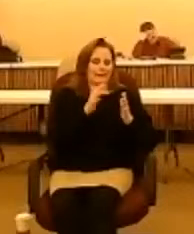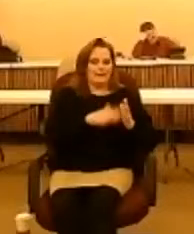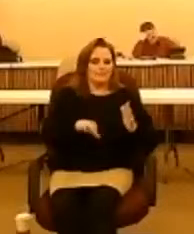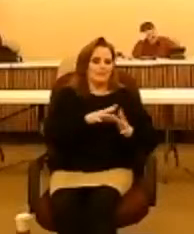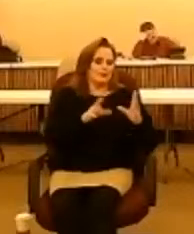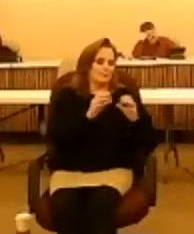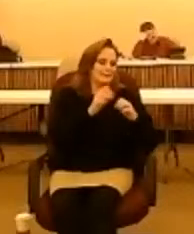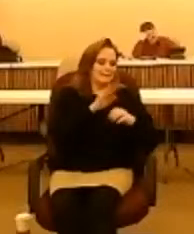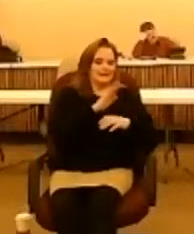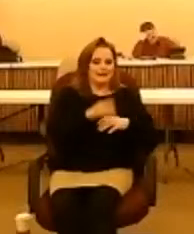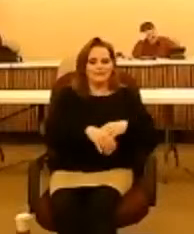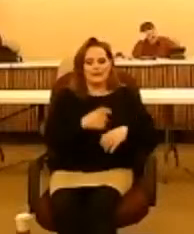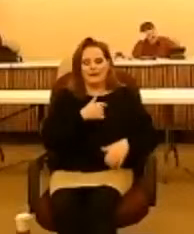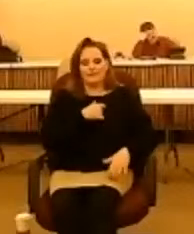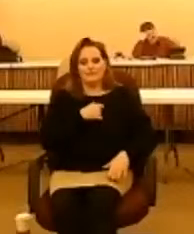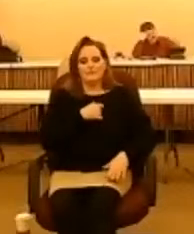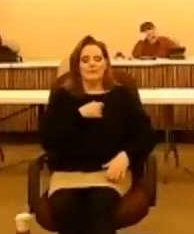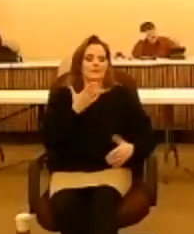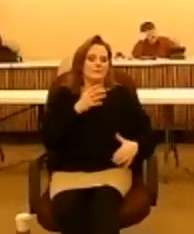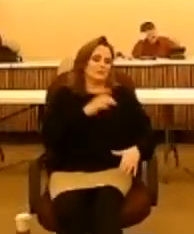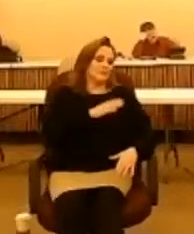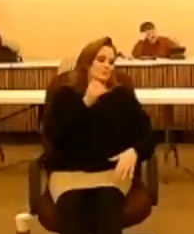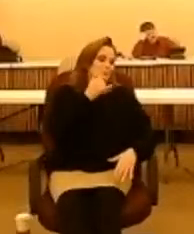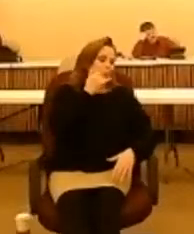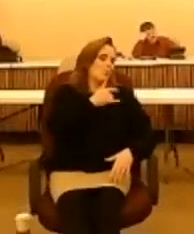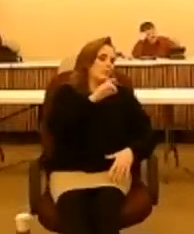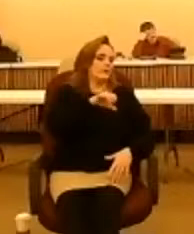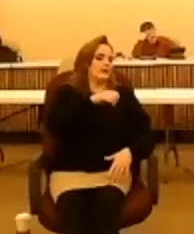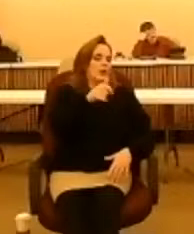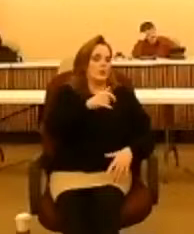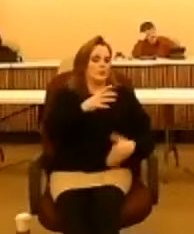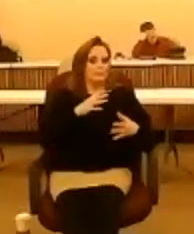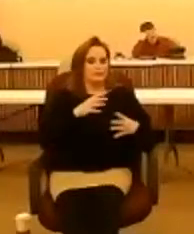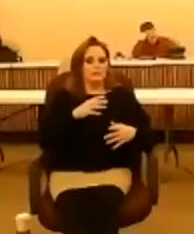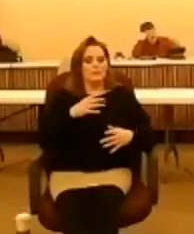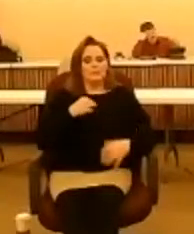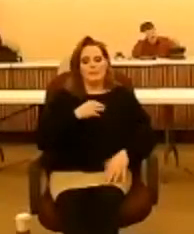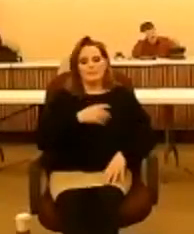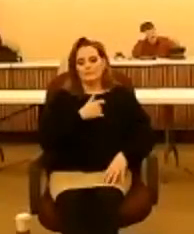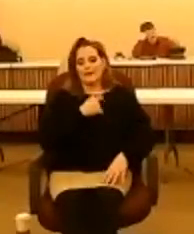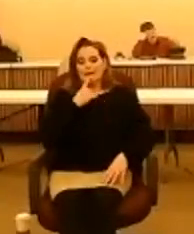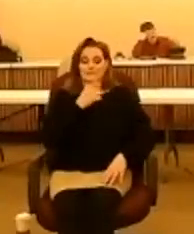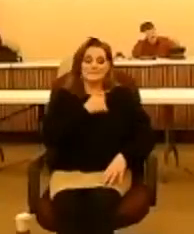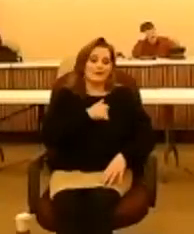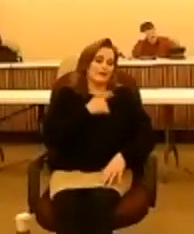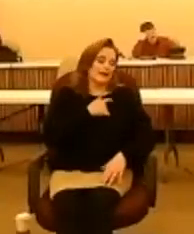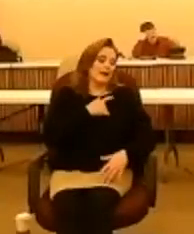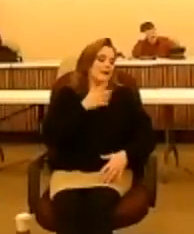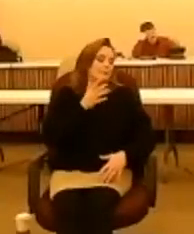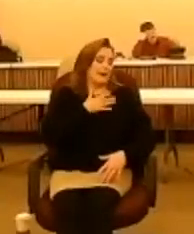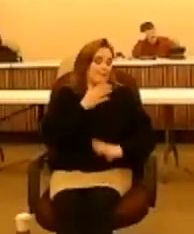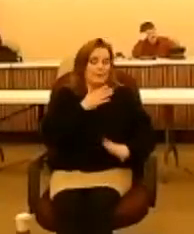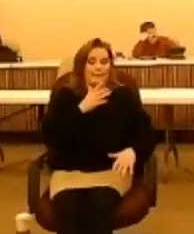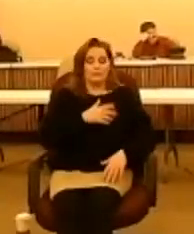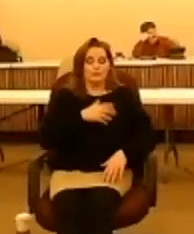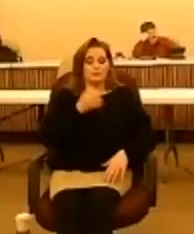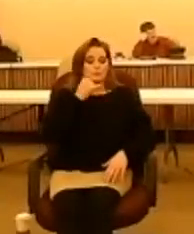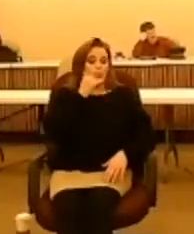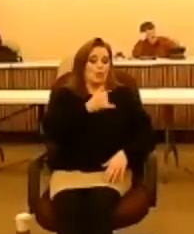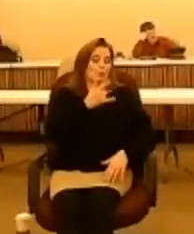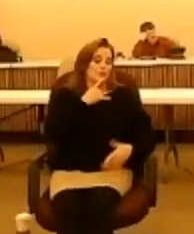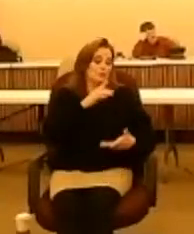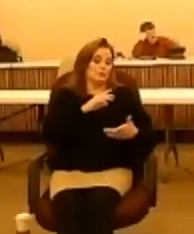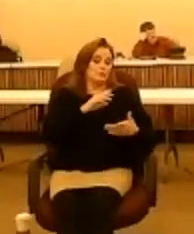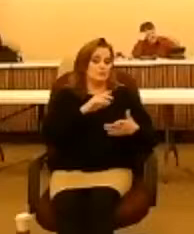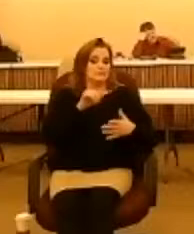other members. So I apologize to anyone who has just learned that they were not our selection. I intended to call you yesterday, but the neighborhood